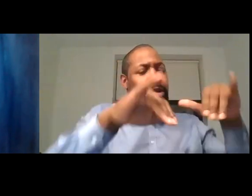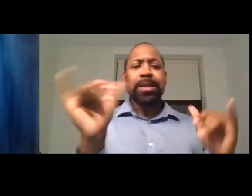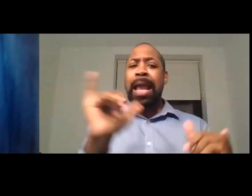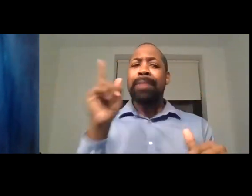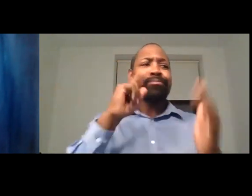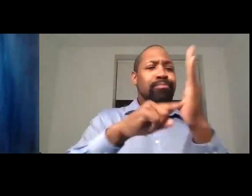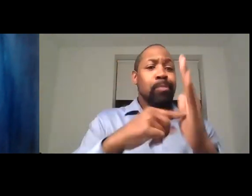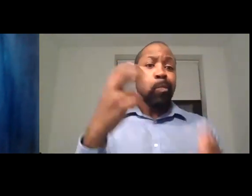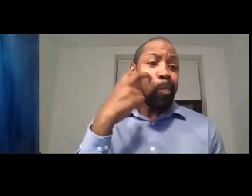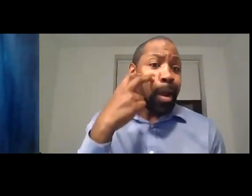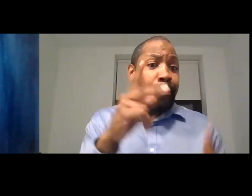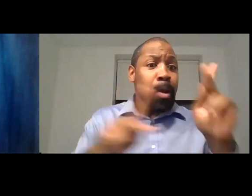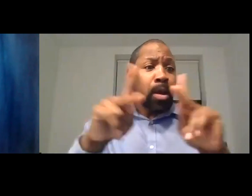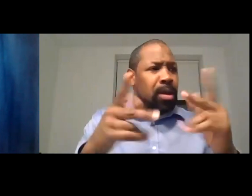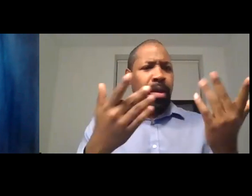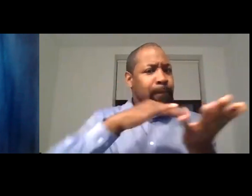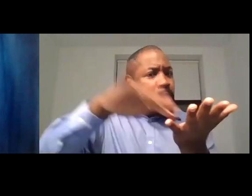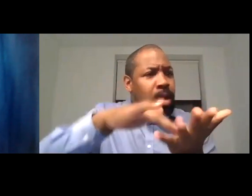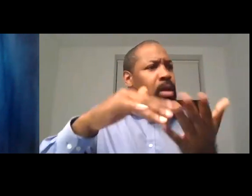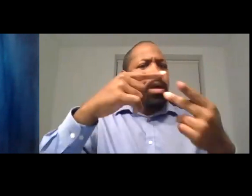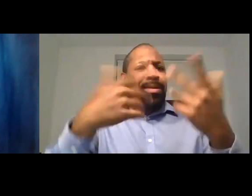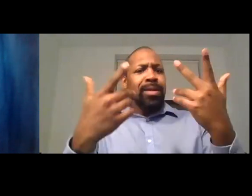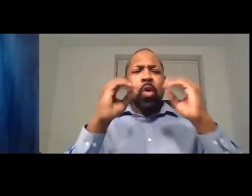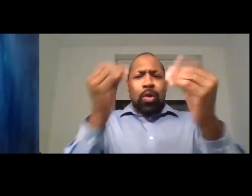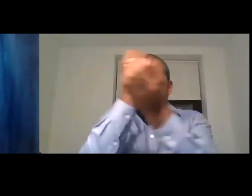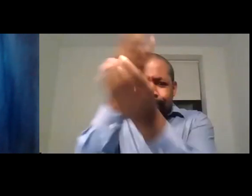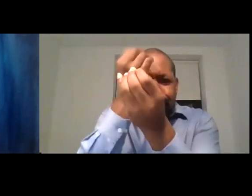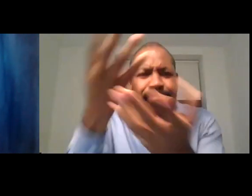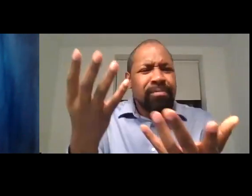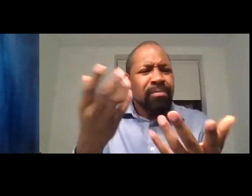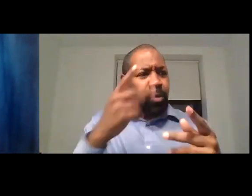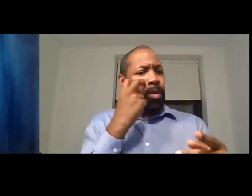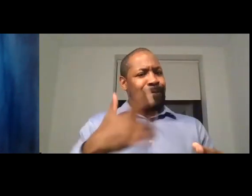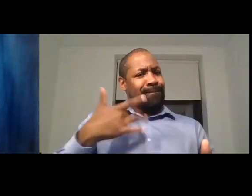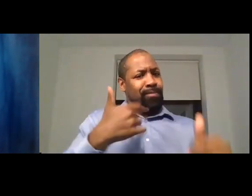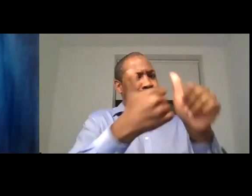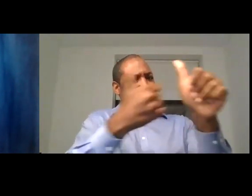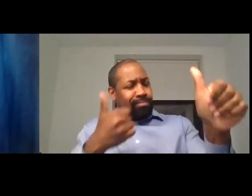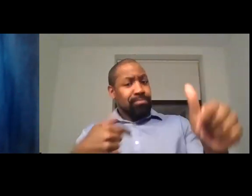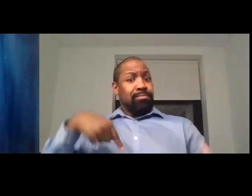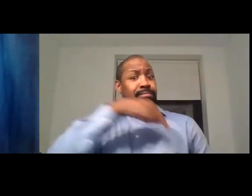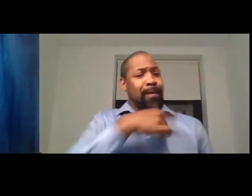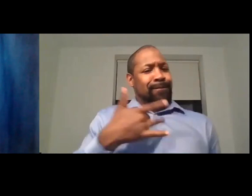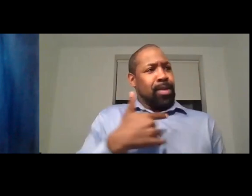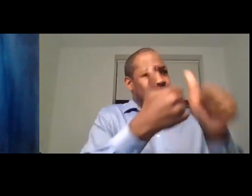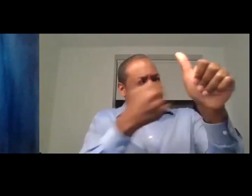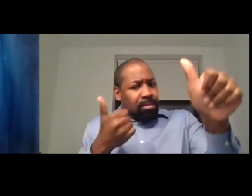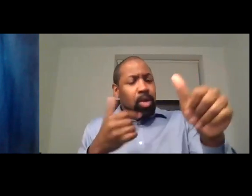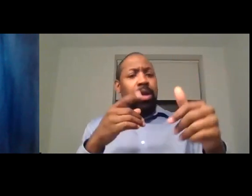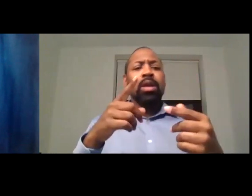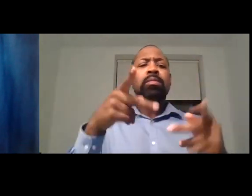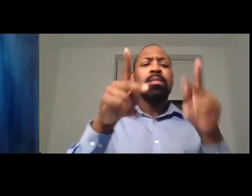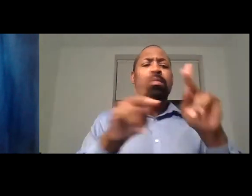message. Not seeing us on equal playing, those who are deafblind, those who really lack information